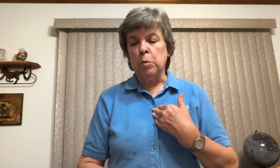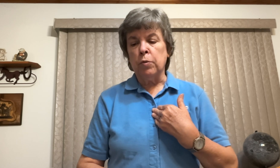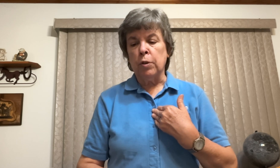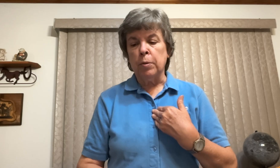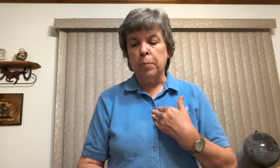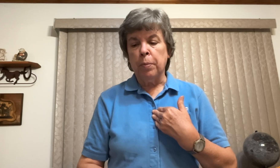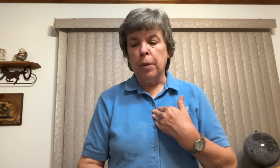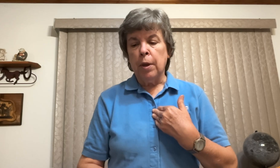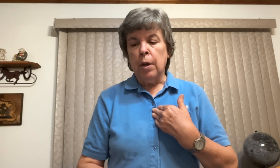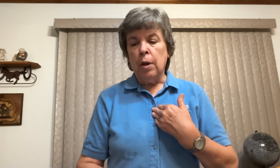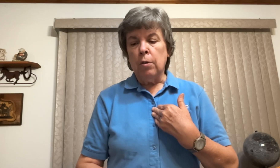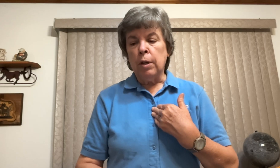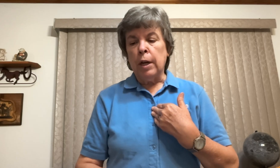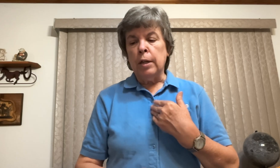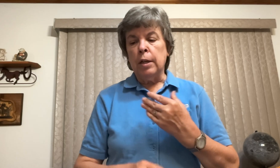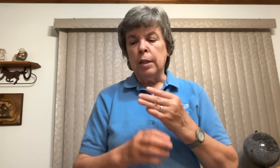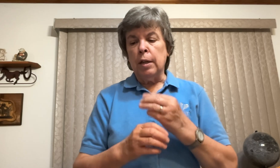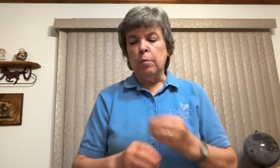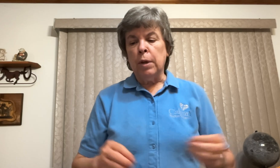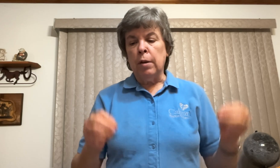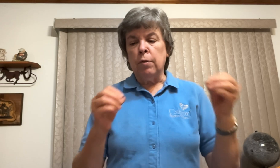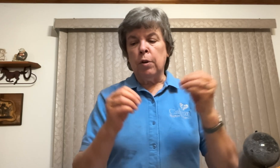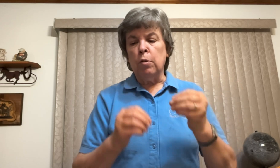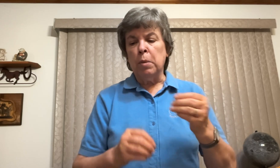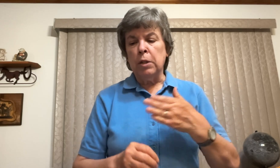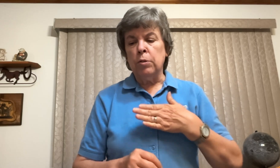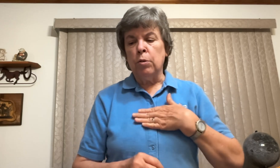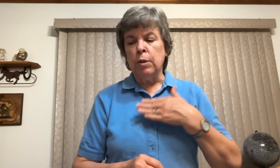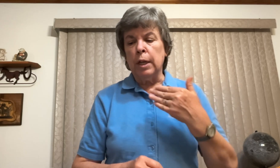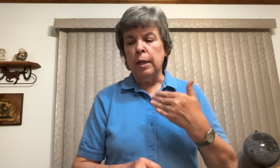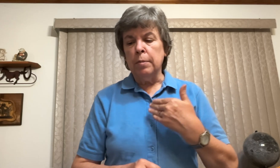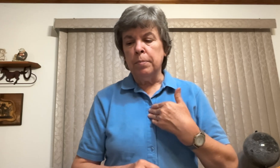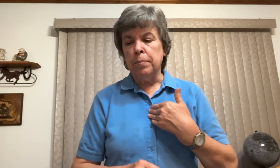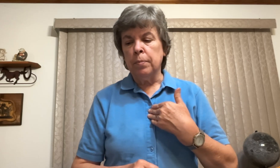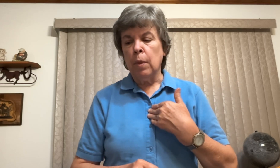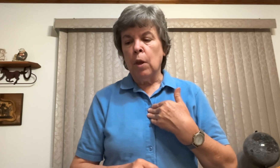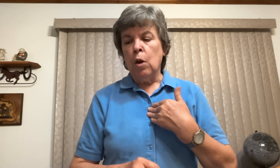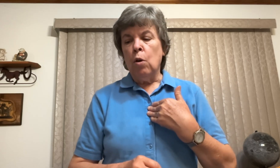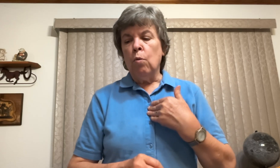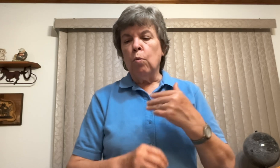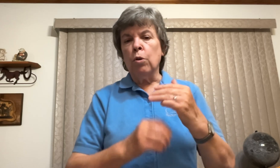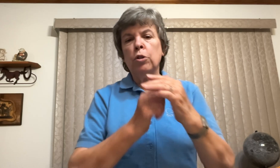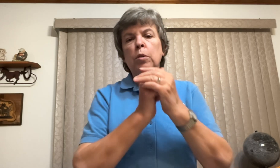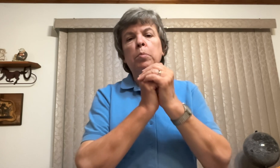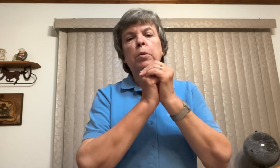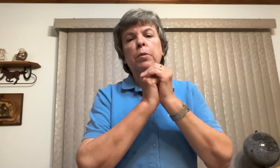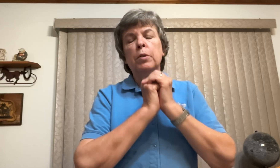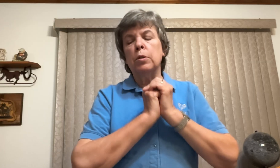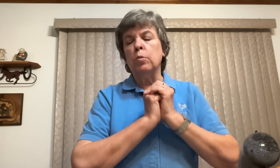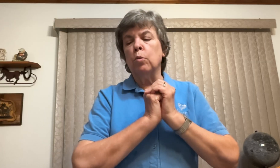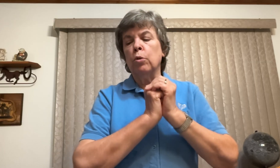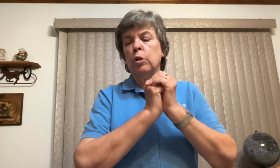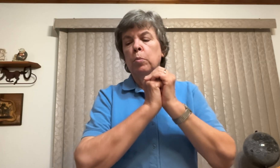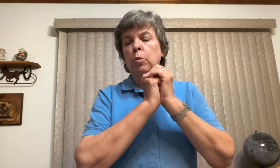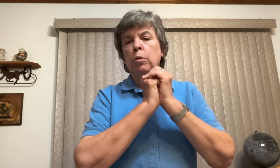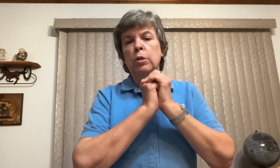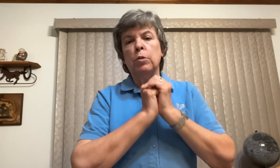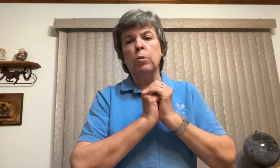prefer. Okay, and then we have Oh my soul again. Worship, this is worship or adore.